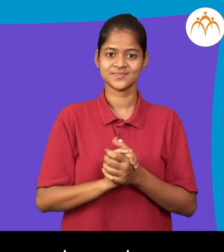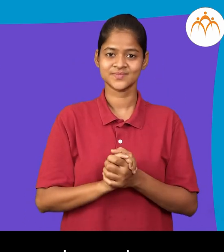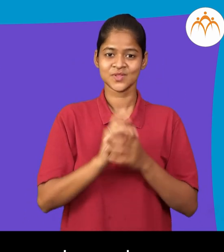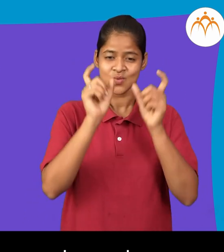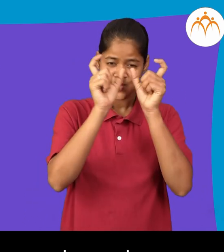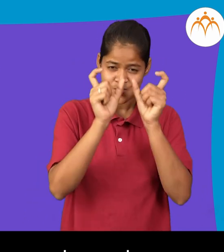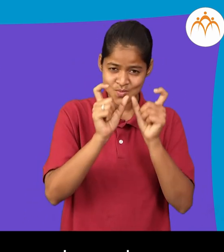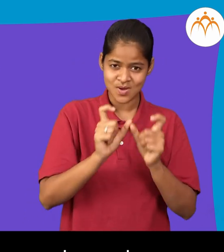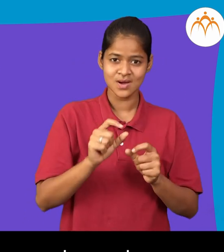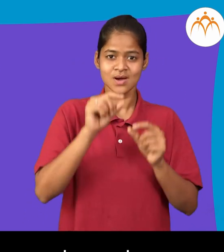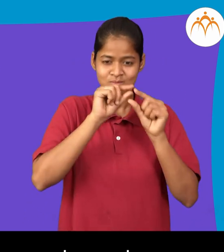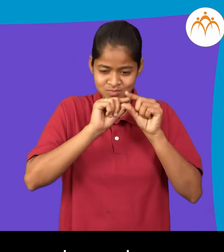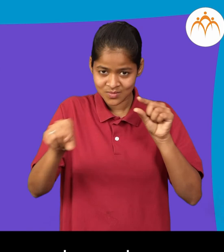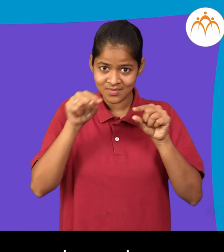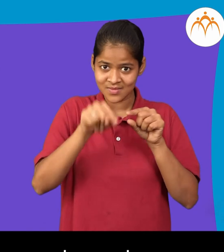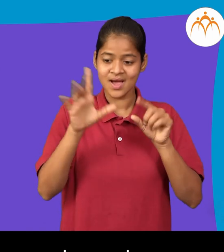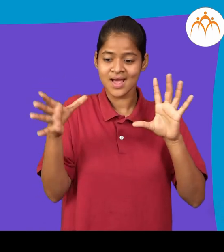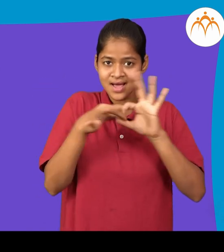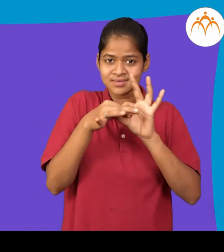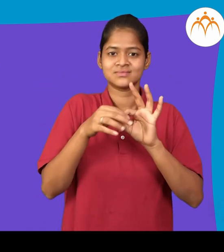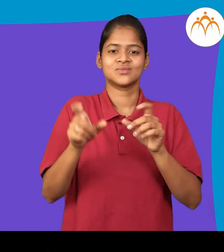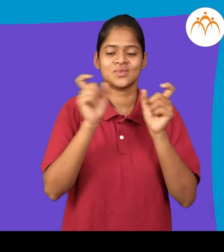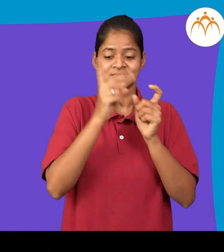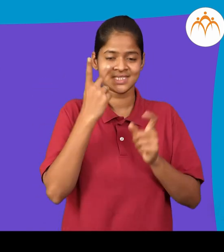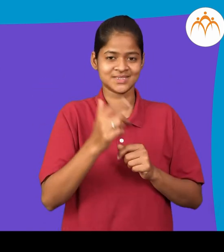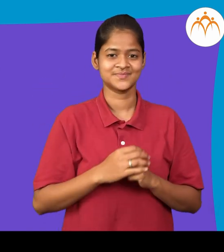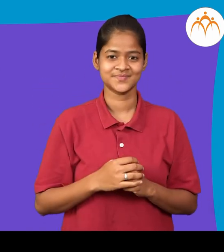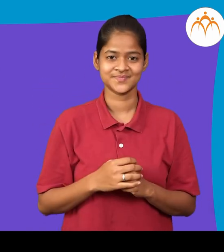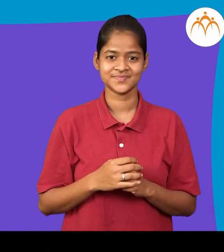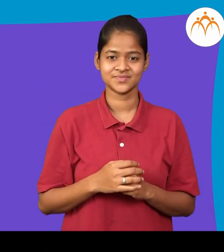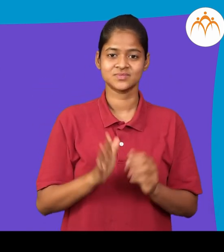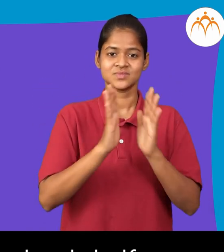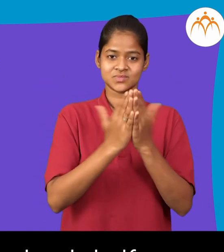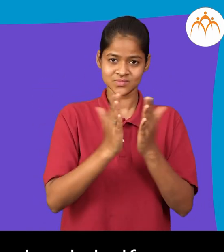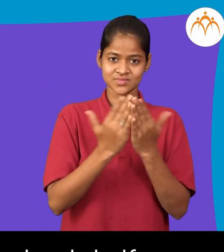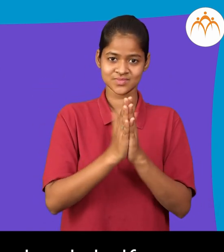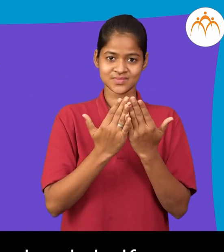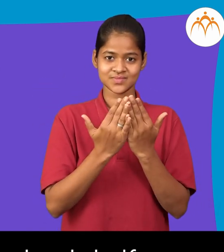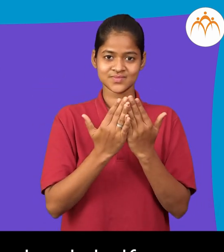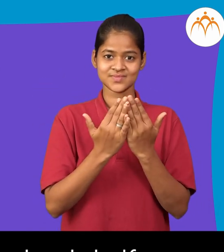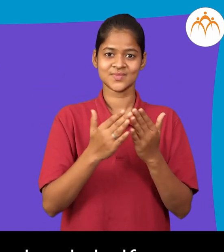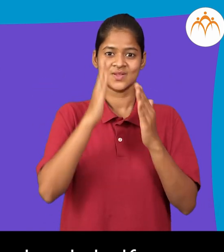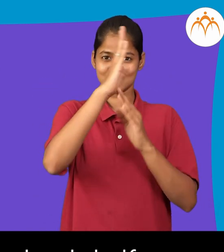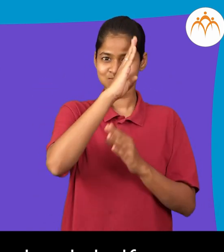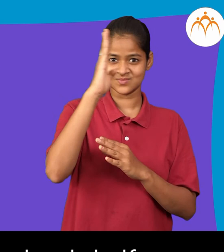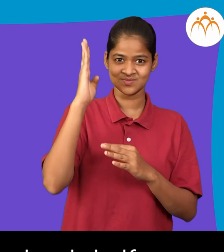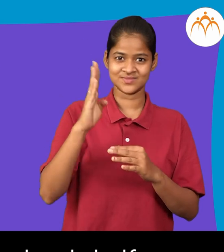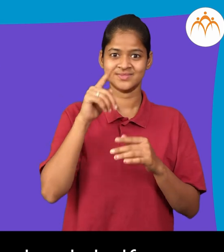Find out the compound words in the following sentences. The books are in a